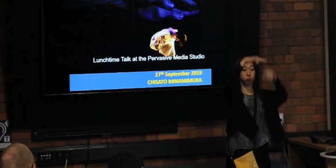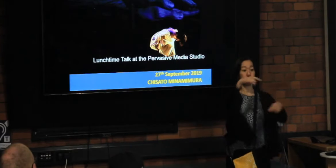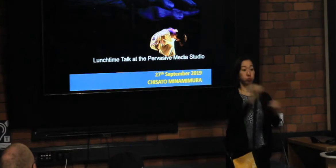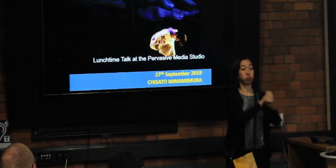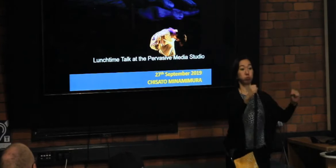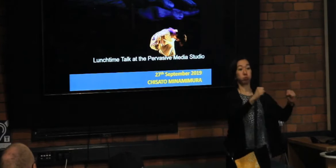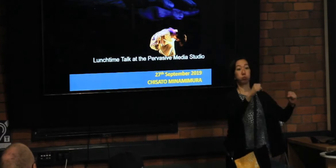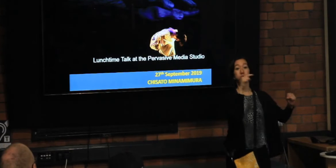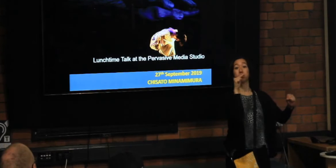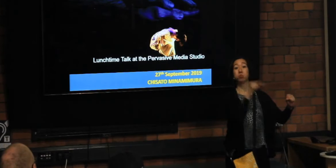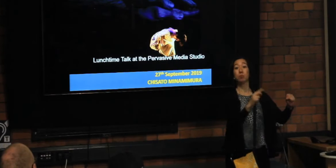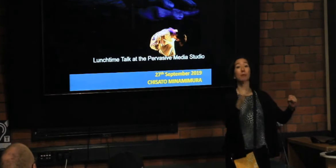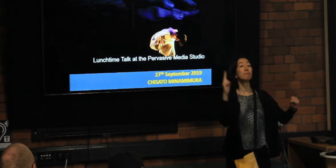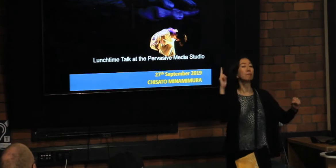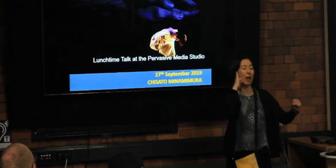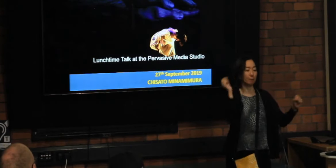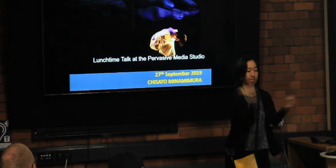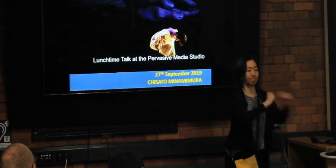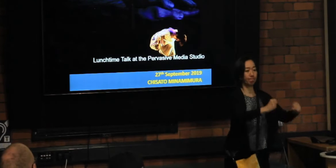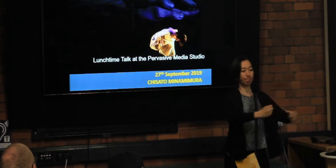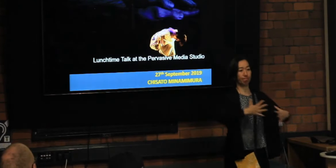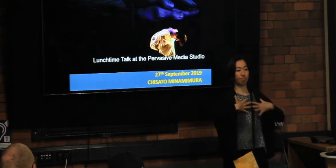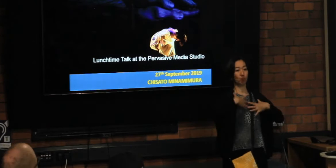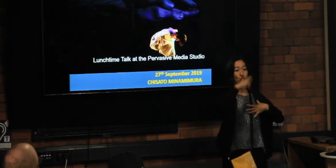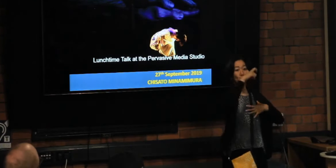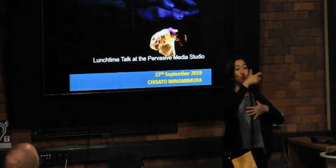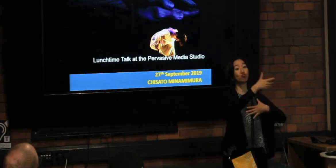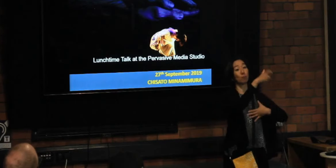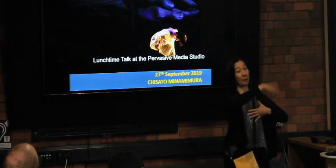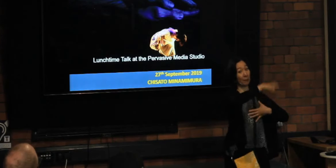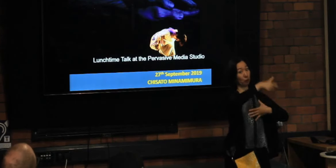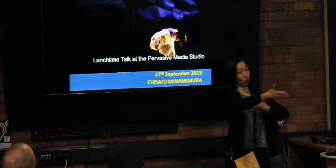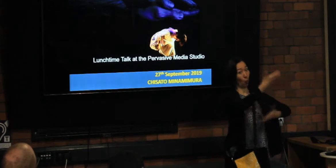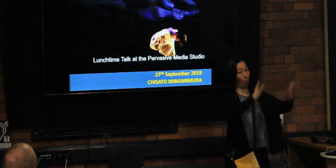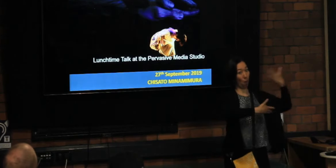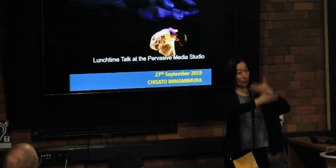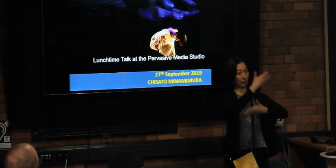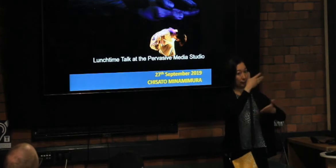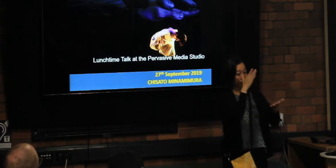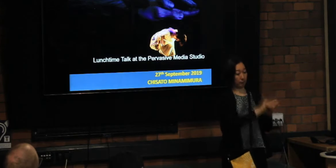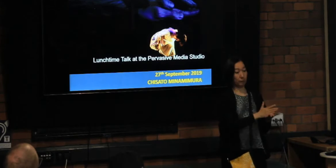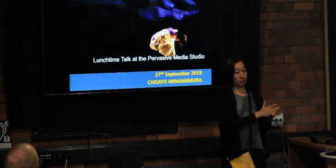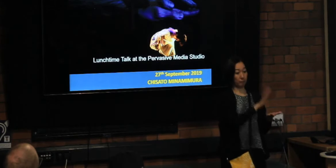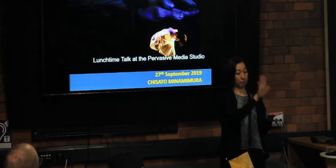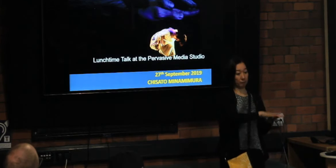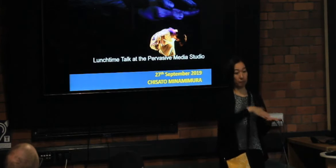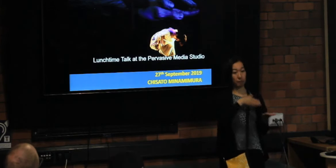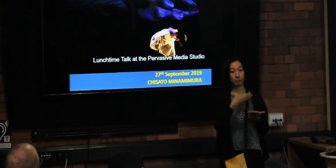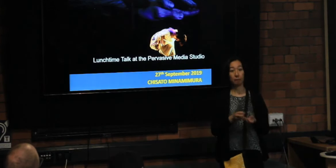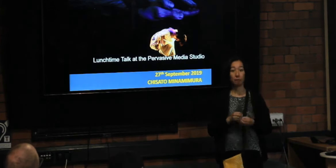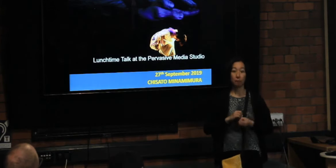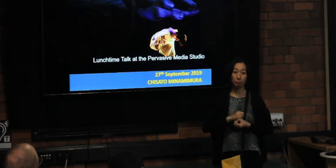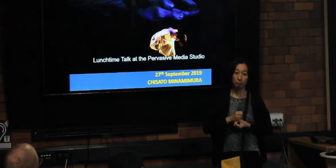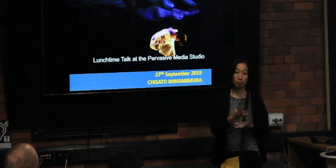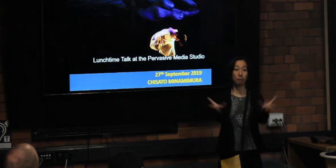War when the Americans bombed Japan. And for deaf people there who experienced the blast and